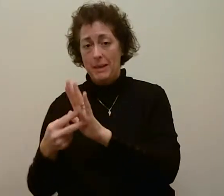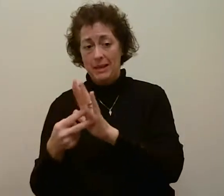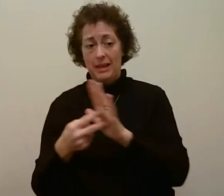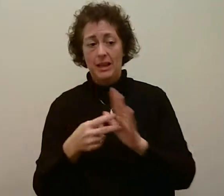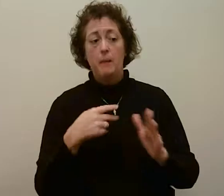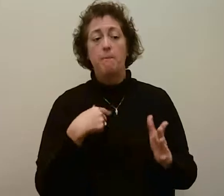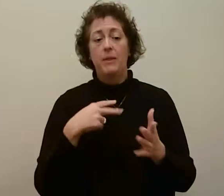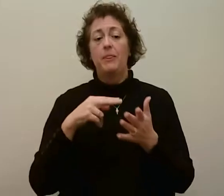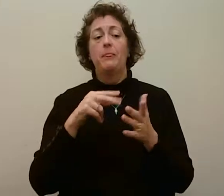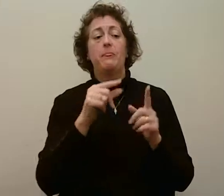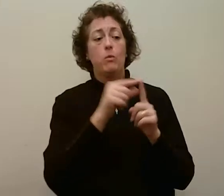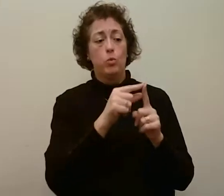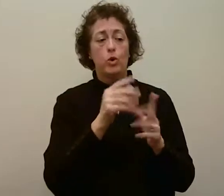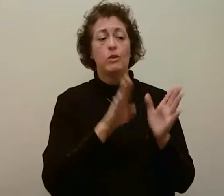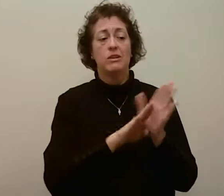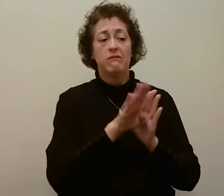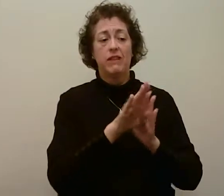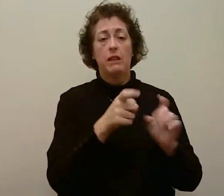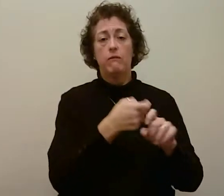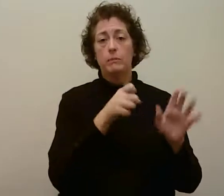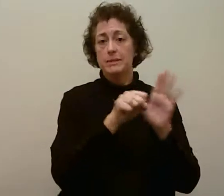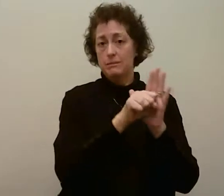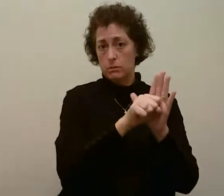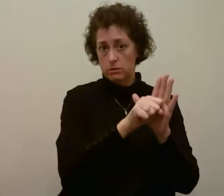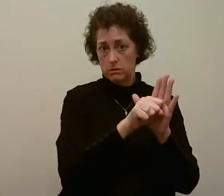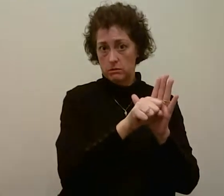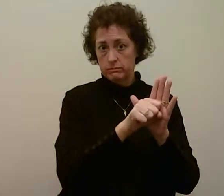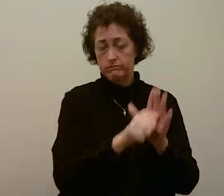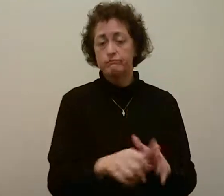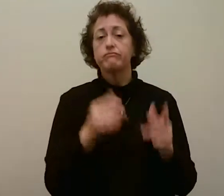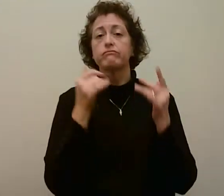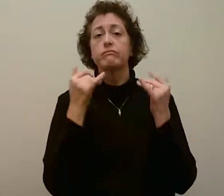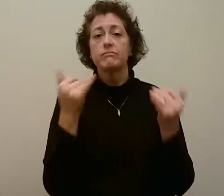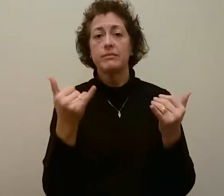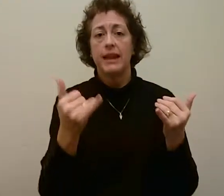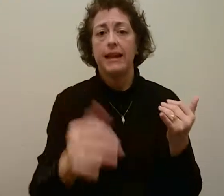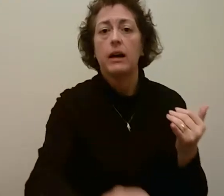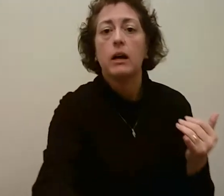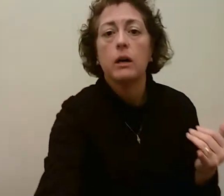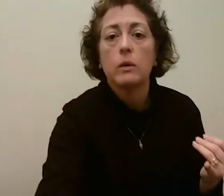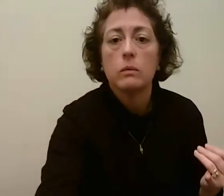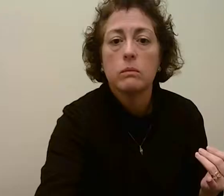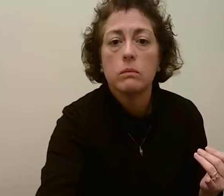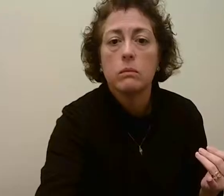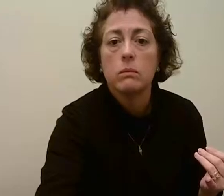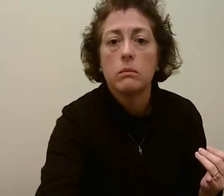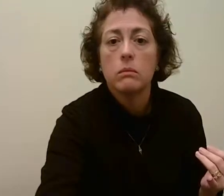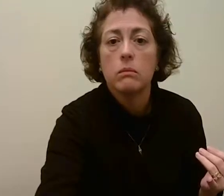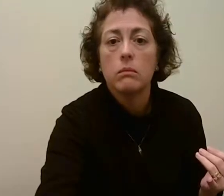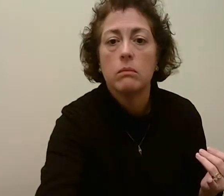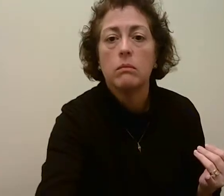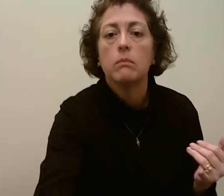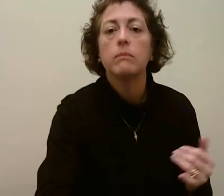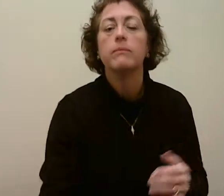clear. Now, illocutionary force. That's your intent or mood of the